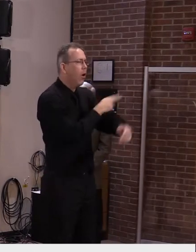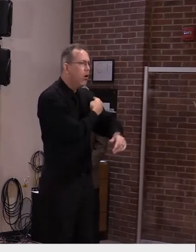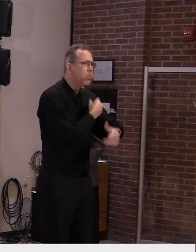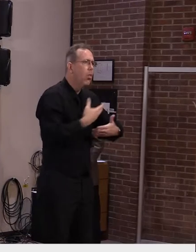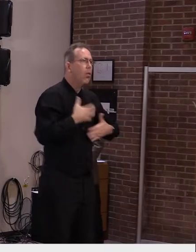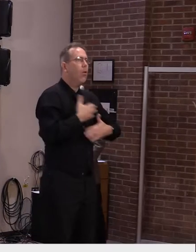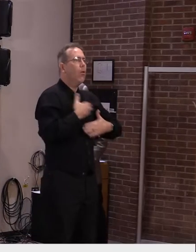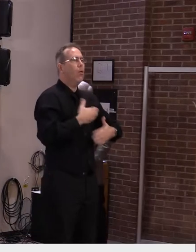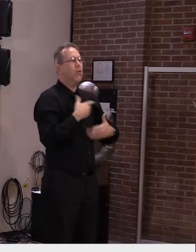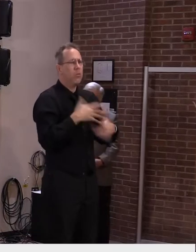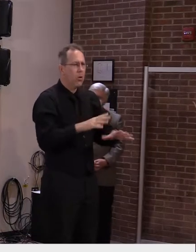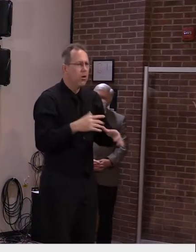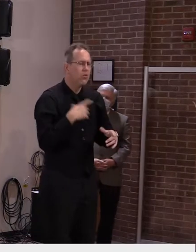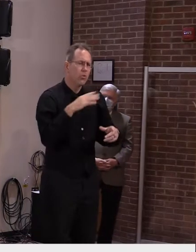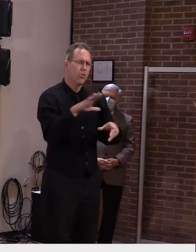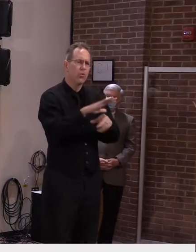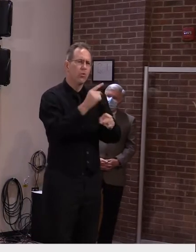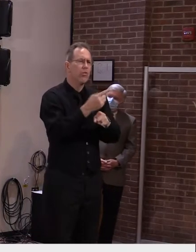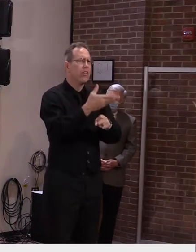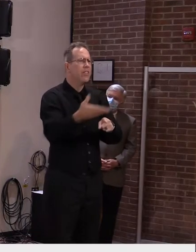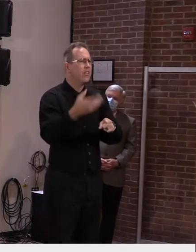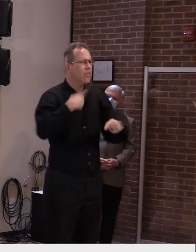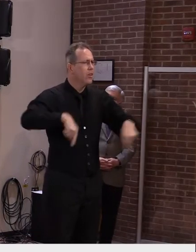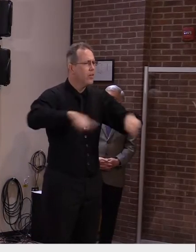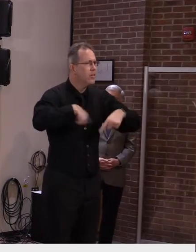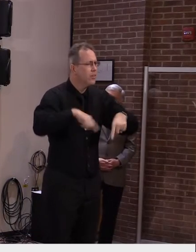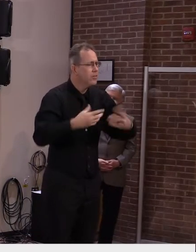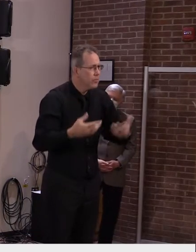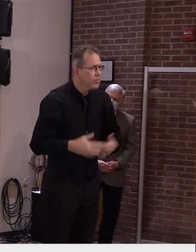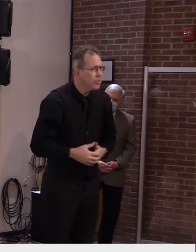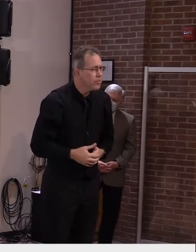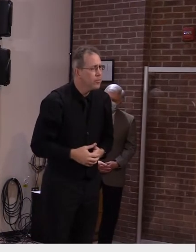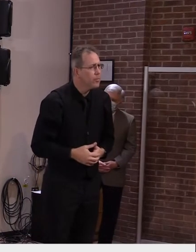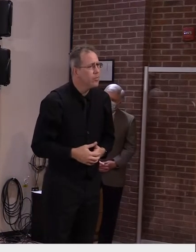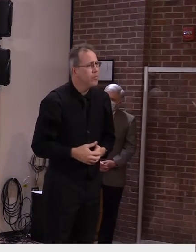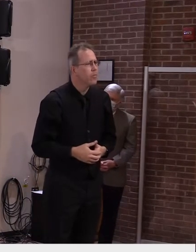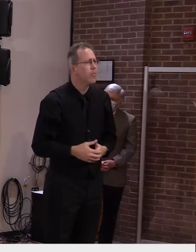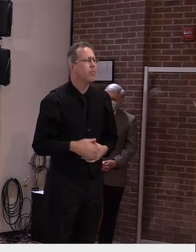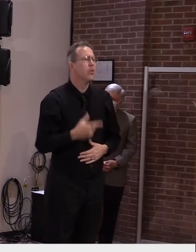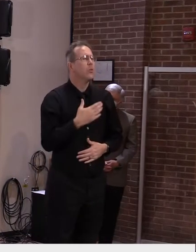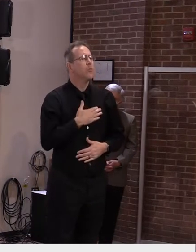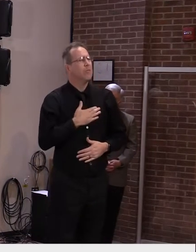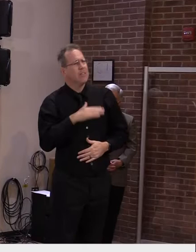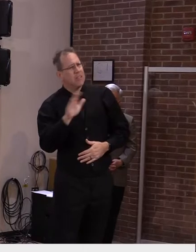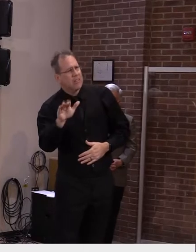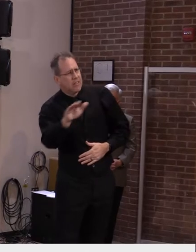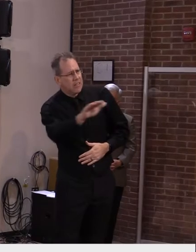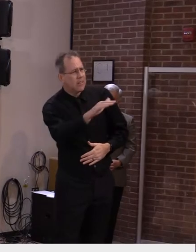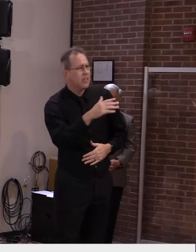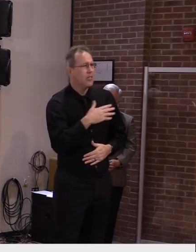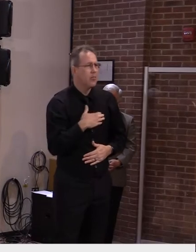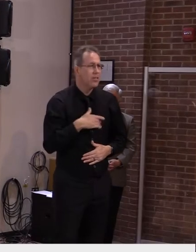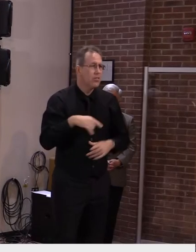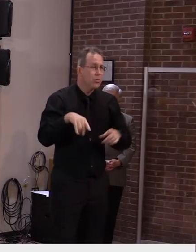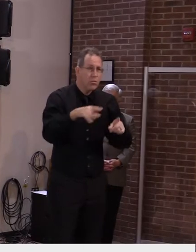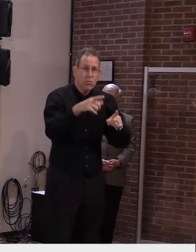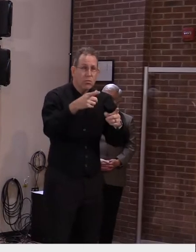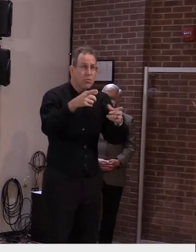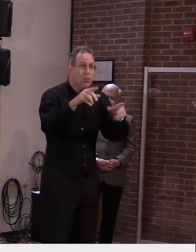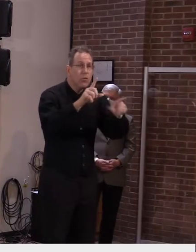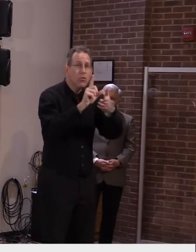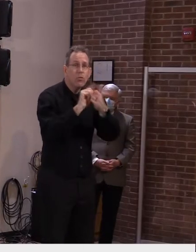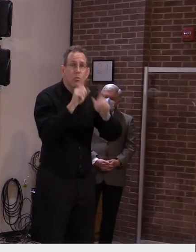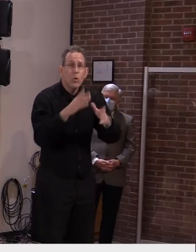this would help. This would help in a lot of situations. So if you could report on the beneficial use of